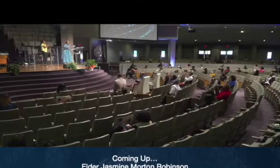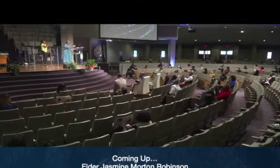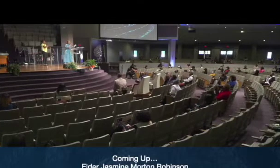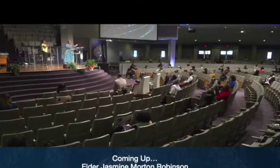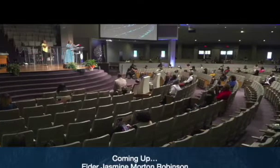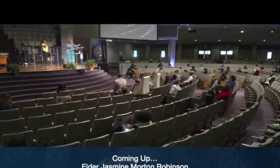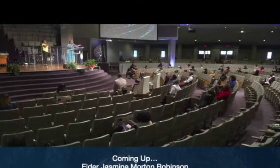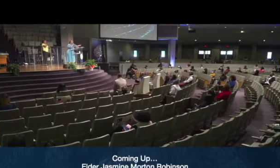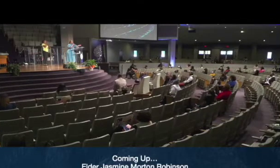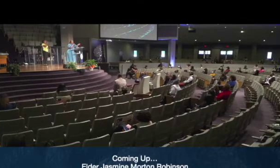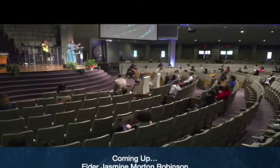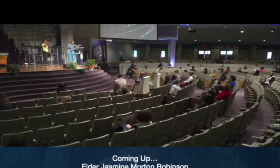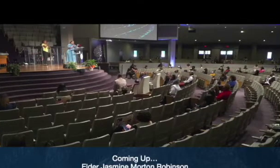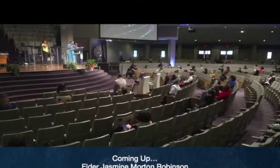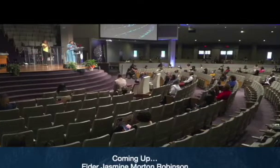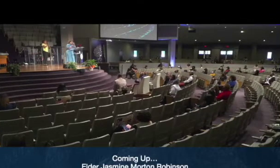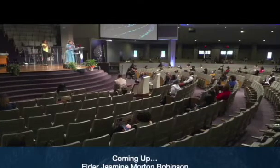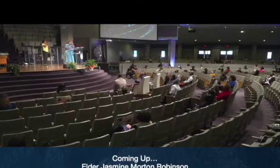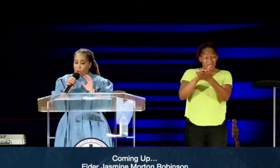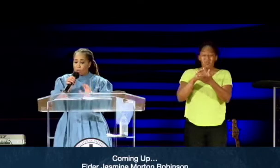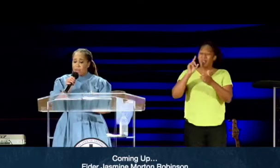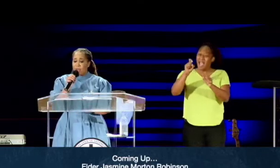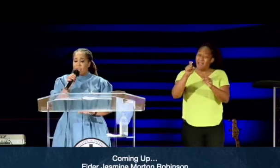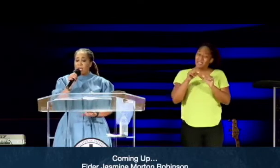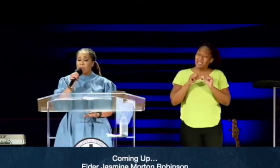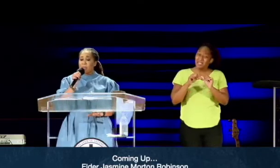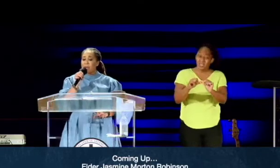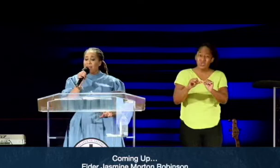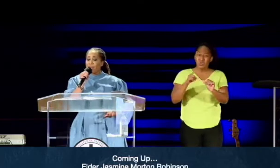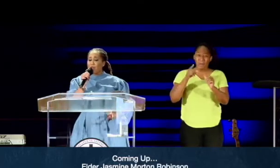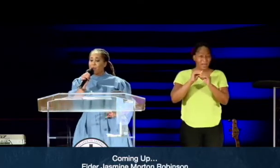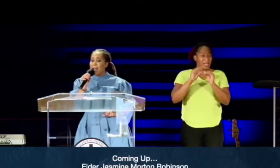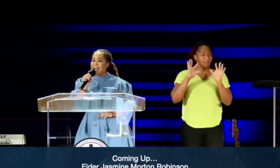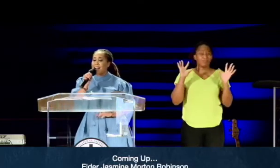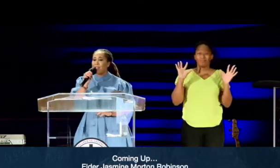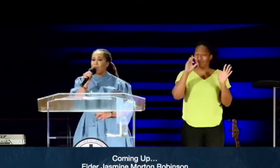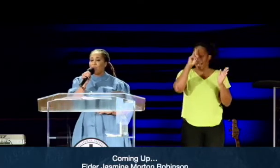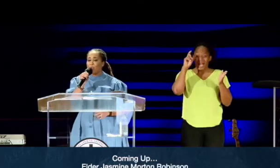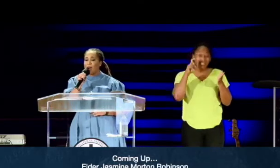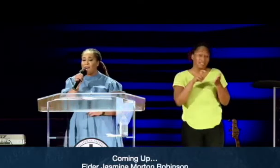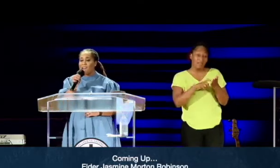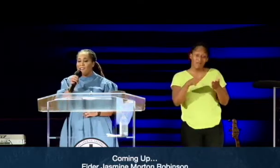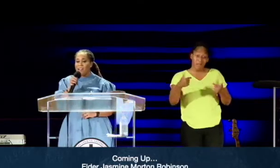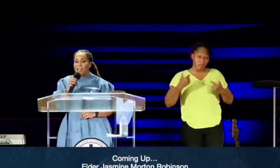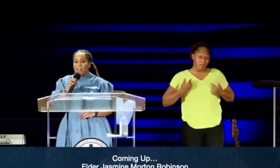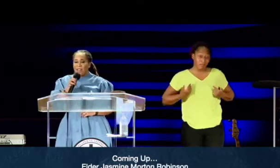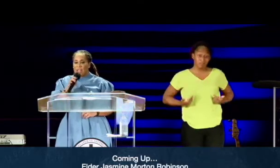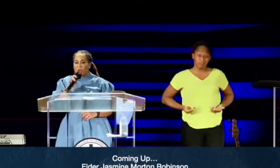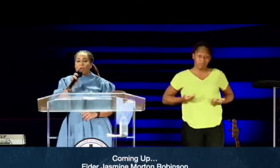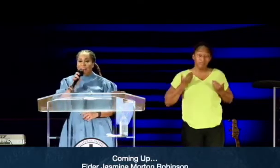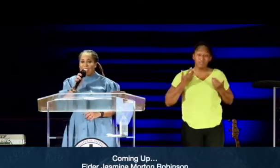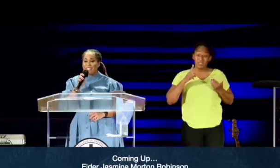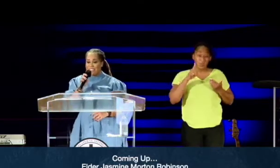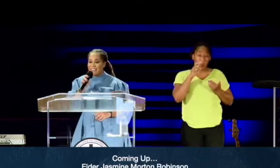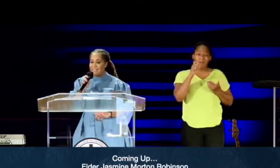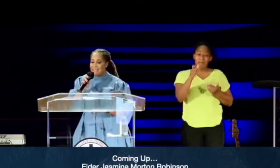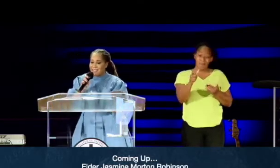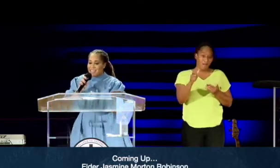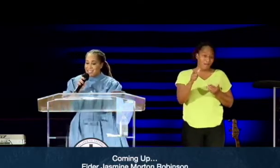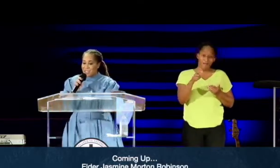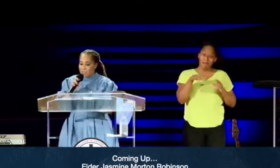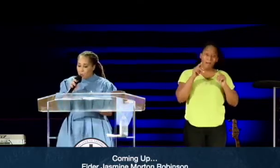continue to be identifiable. Don't let the enemy make you hide who you are in Christ.